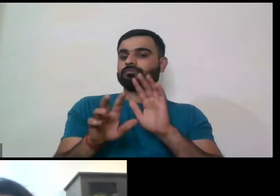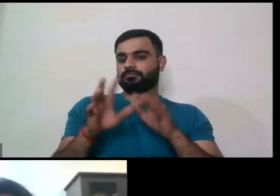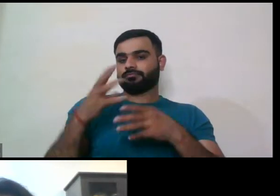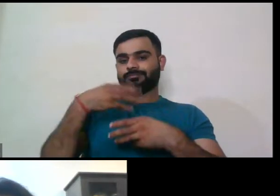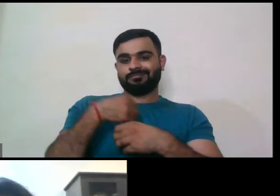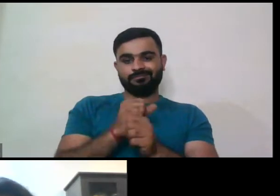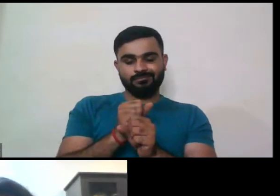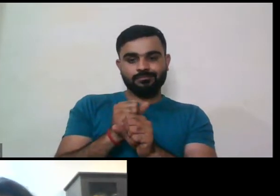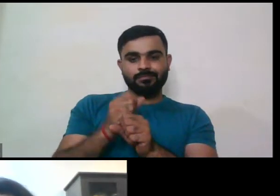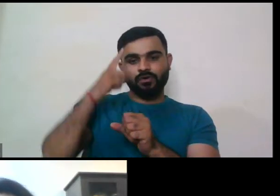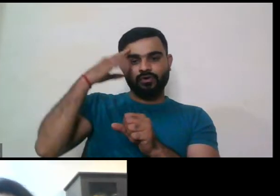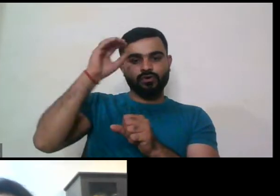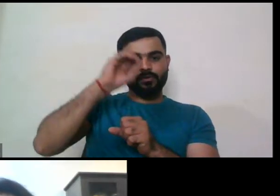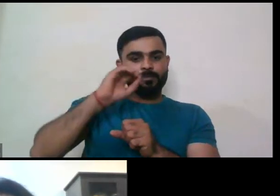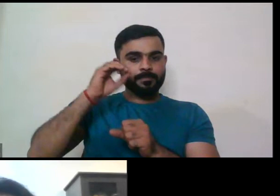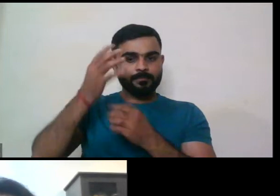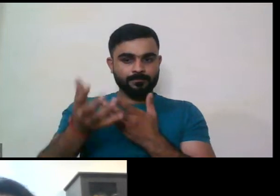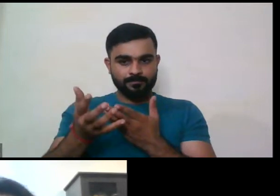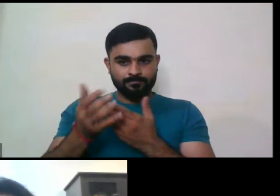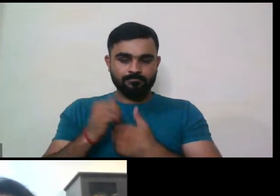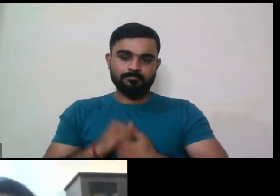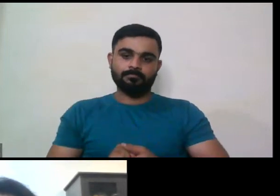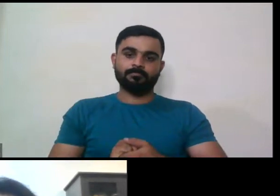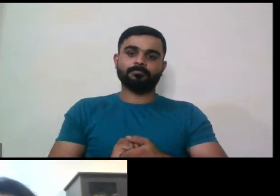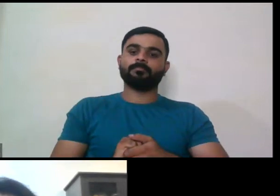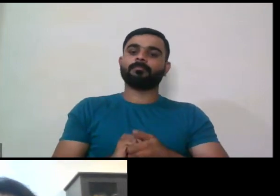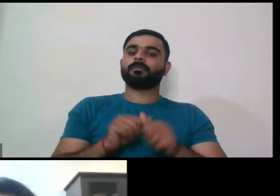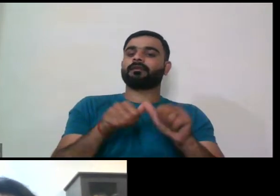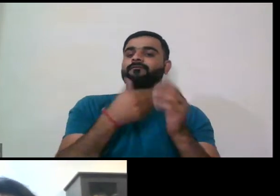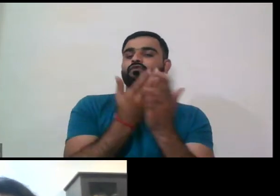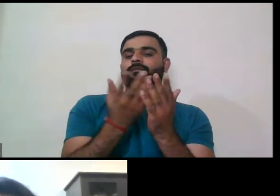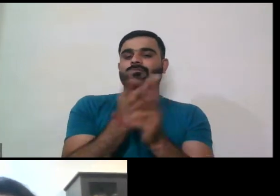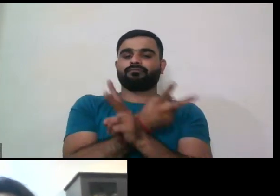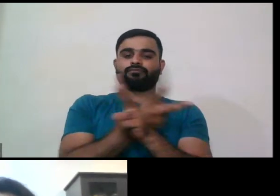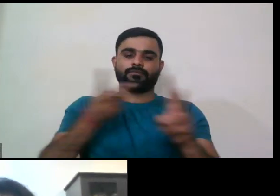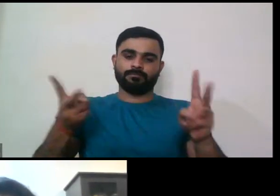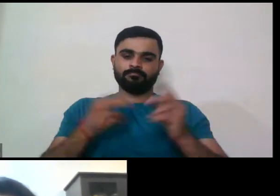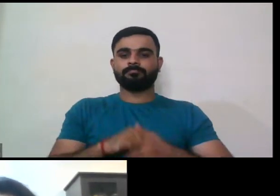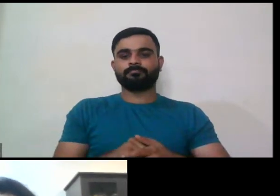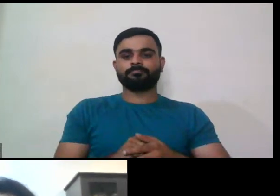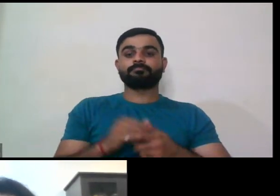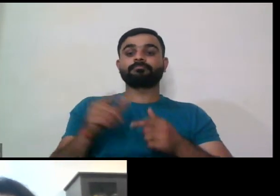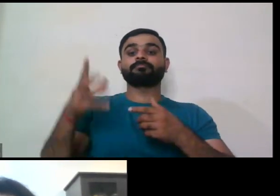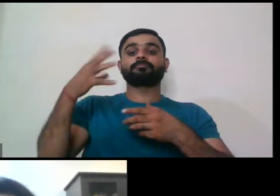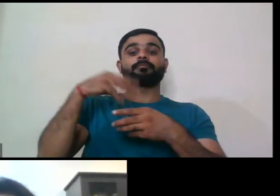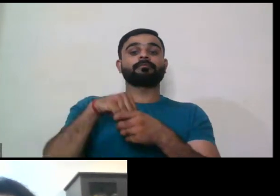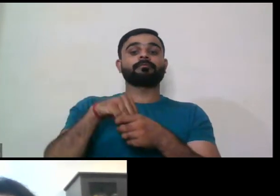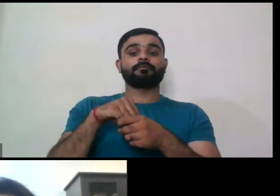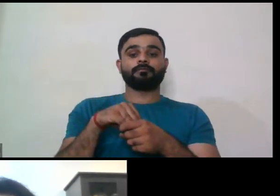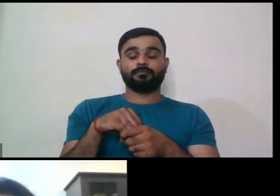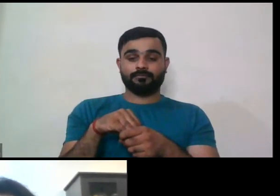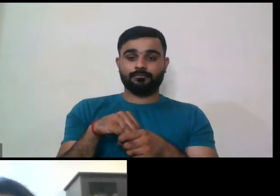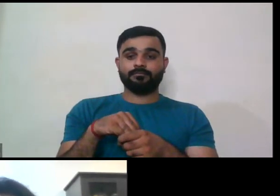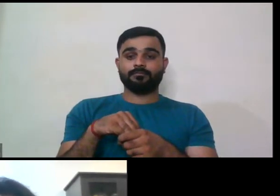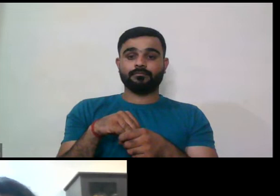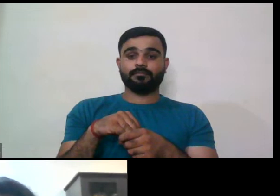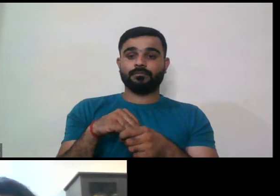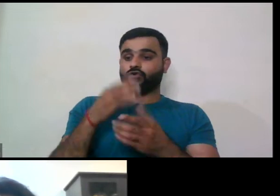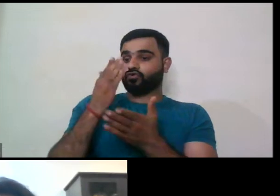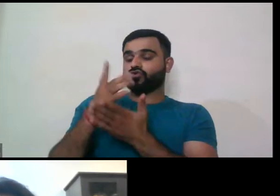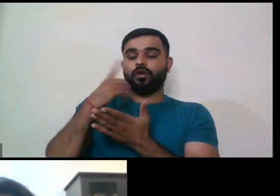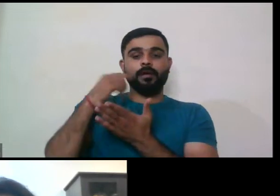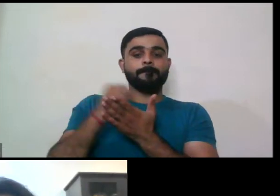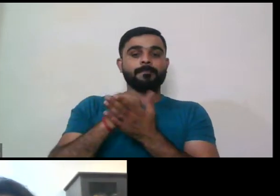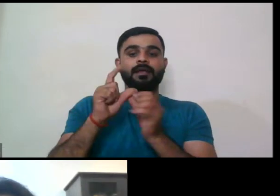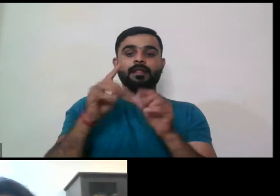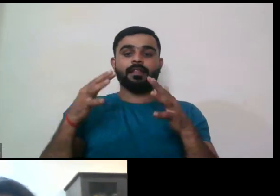giving legal opinions, in arbitration, so on and so forth. So it's not as if they stop practicing the